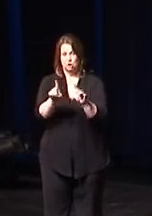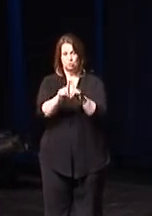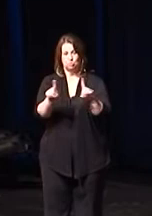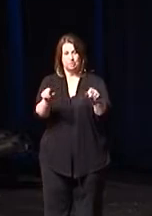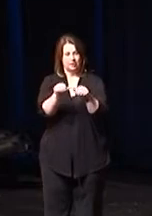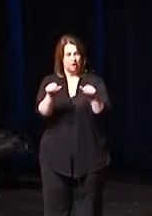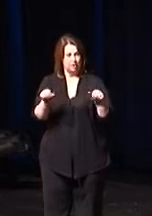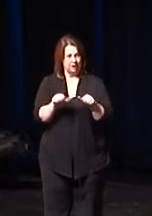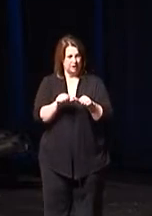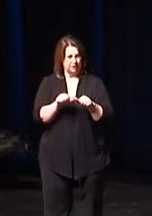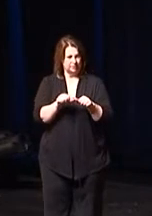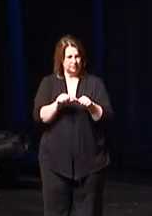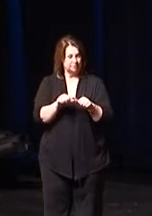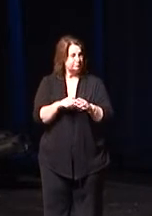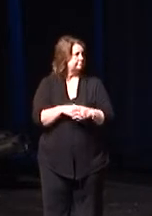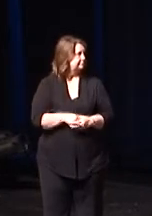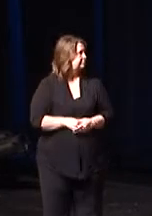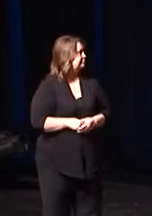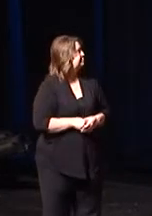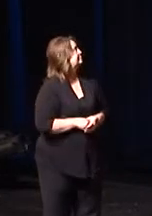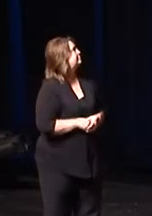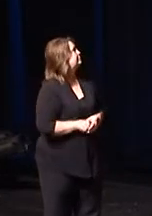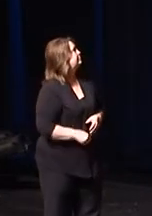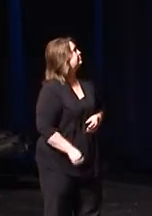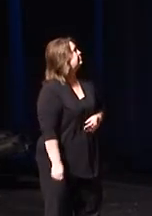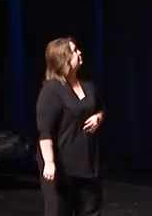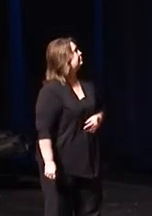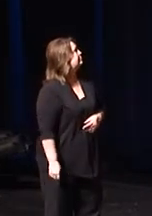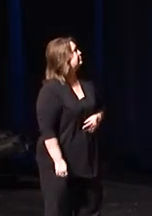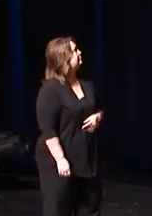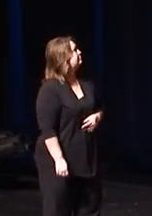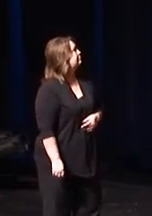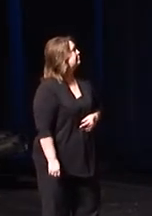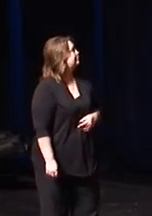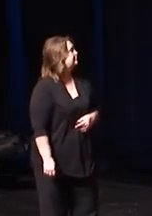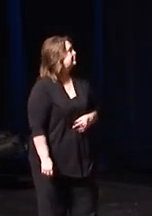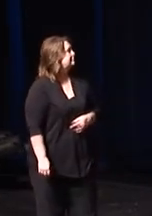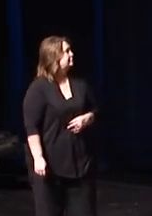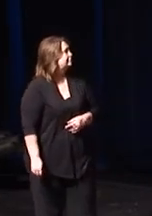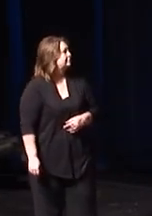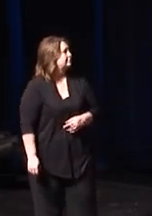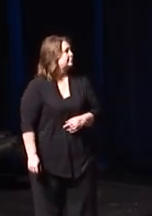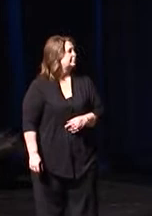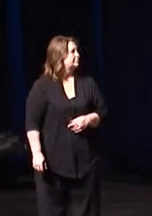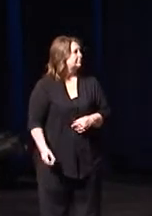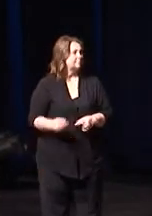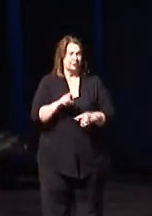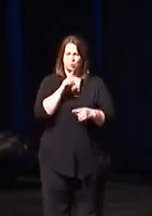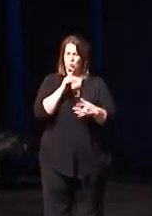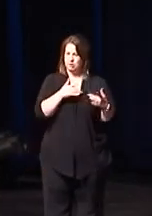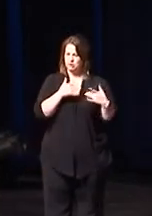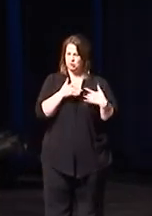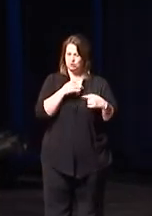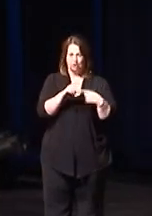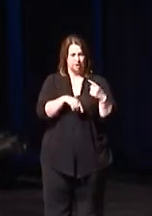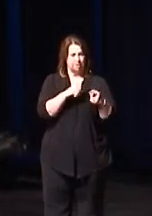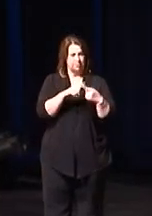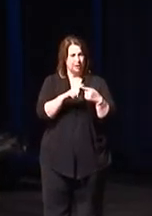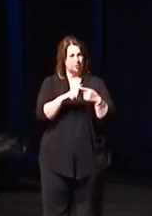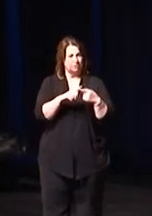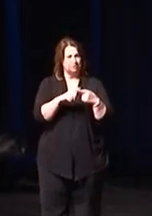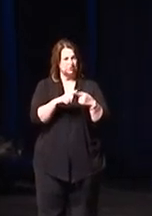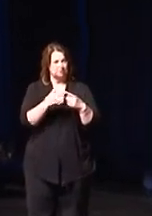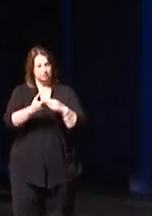the work idea into it. But I'm appalled at the lack of science teachers. I'm really concerned about taking out the hands-on